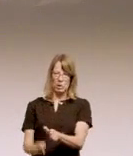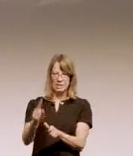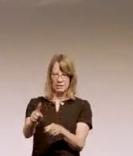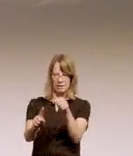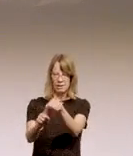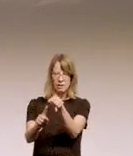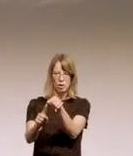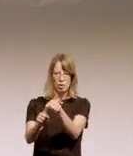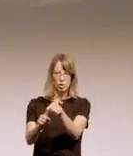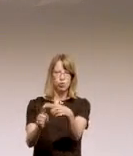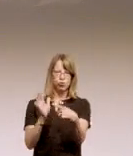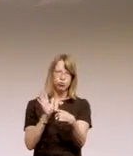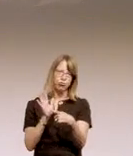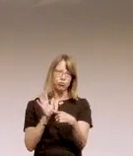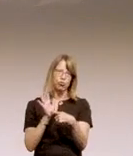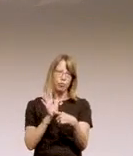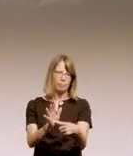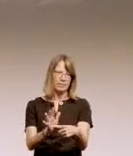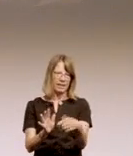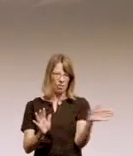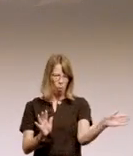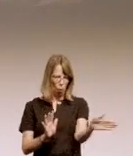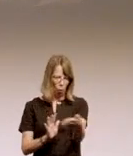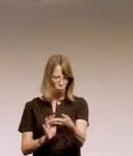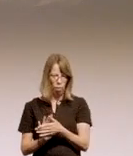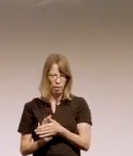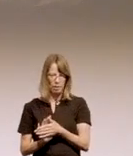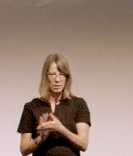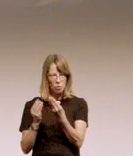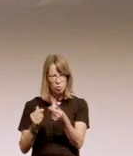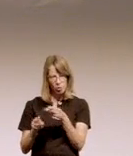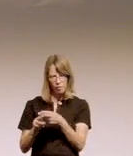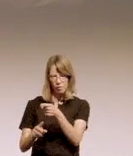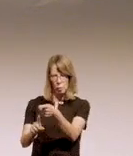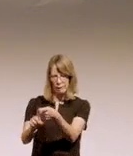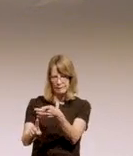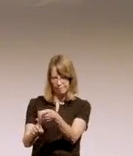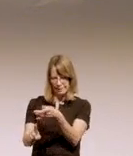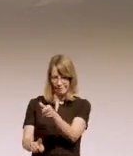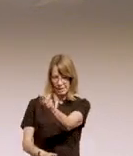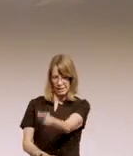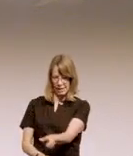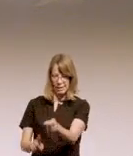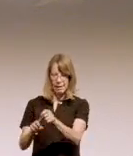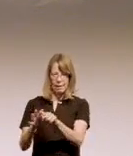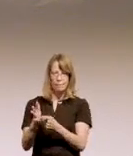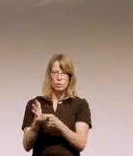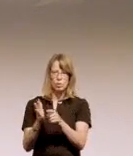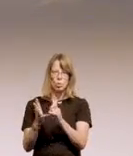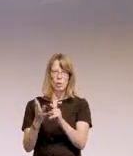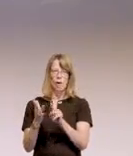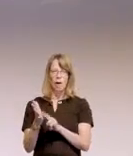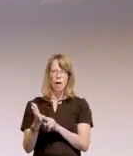the project going forward, you're like, I'm solving for Sally, but really you're solving for 1,000 people. Personas is what I want to talk about